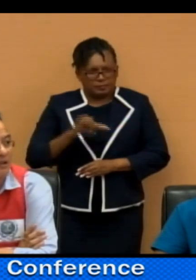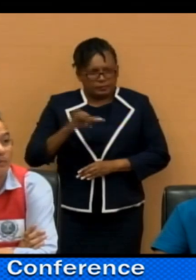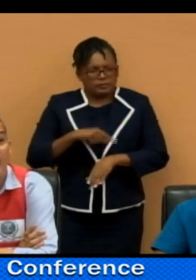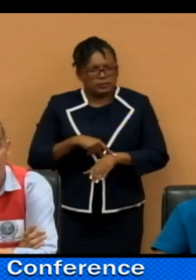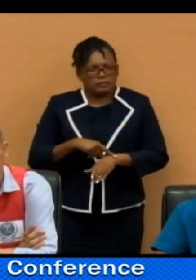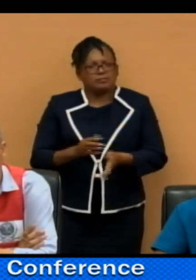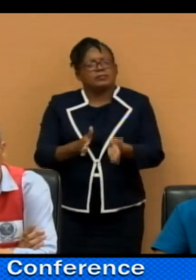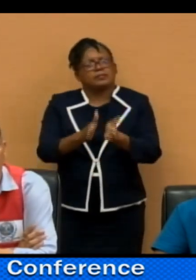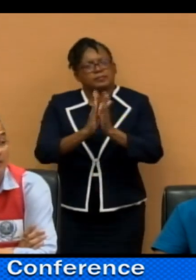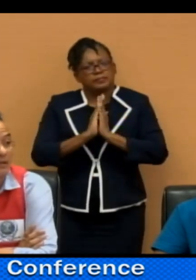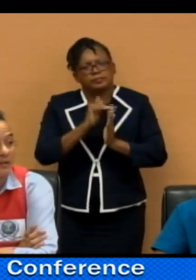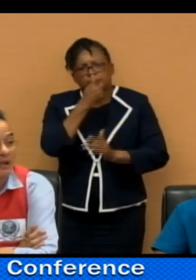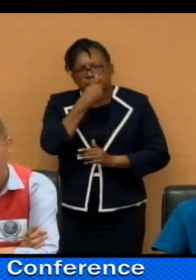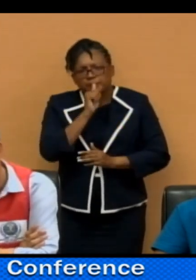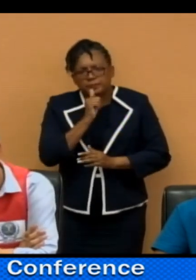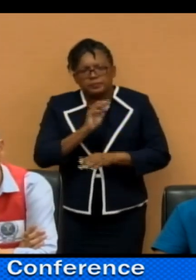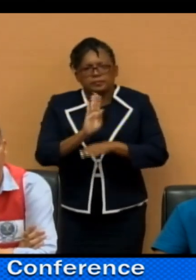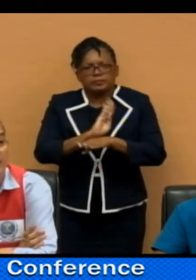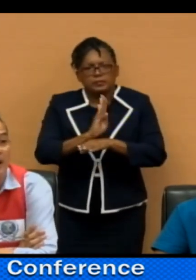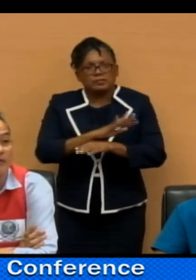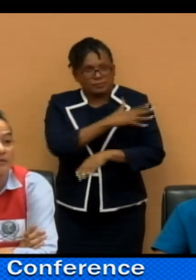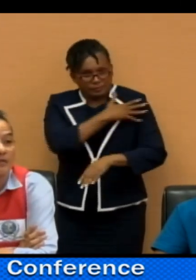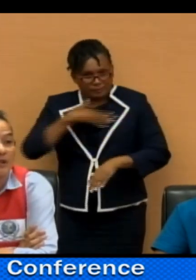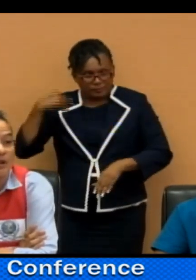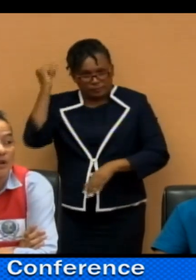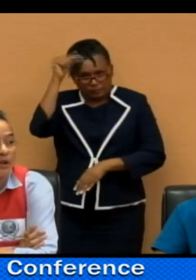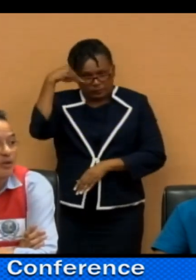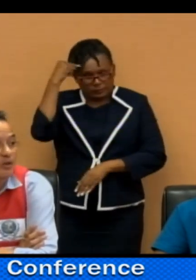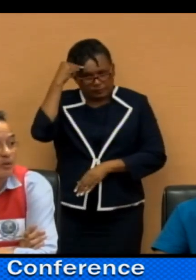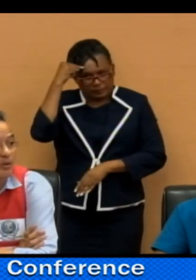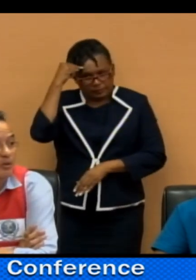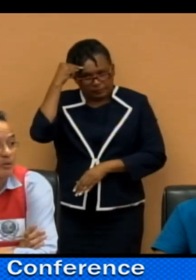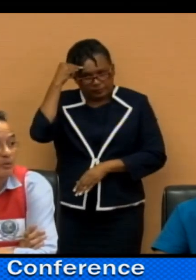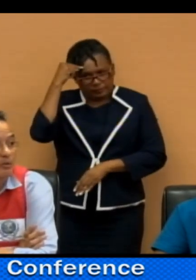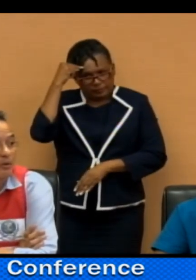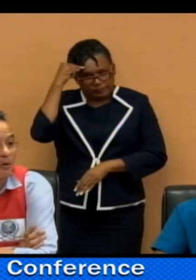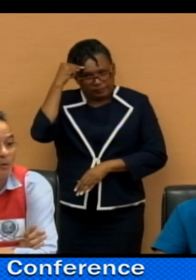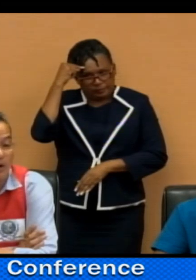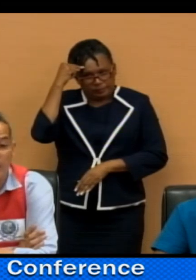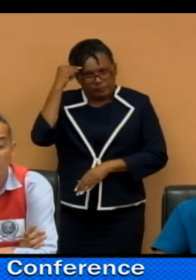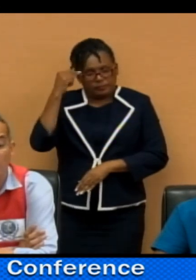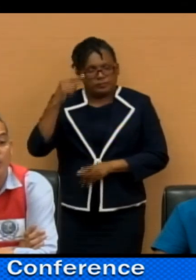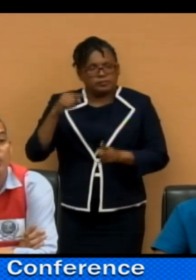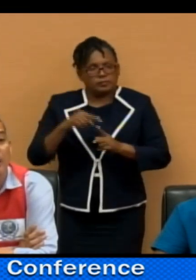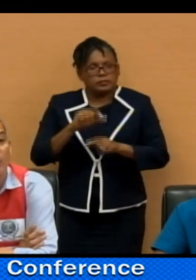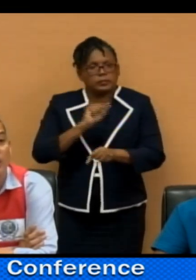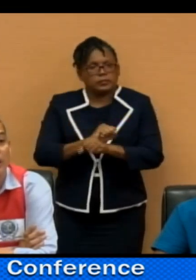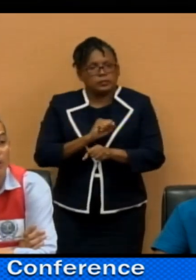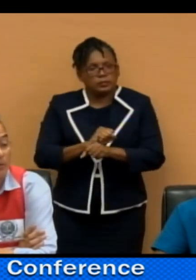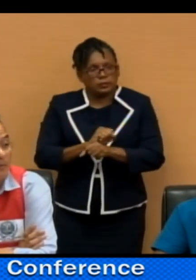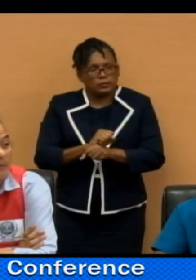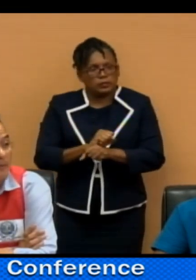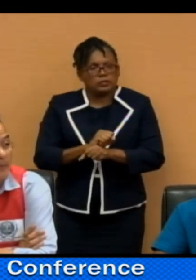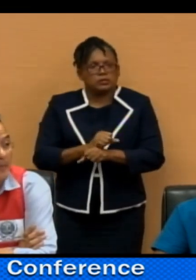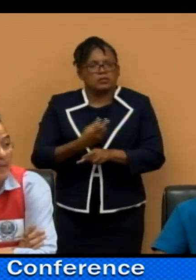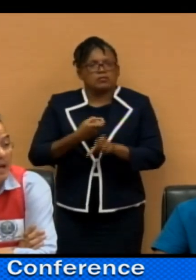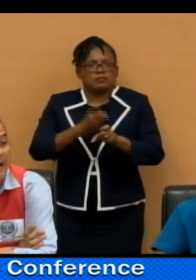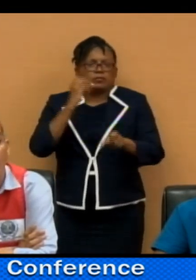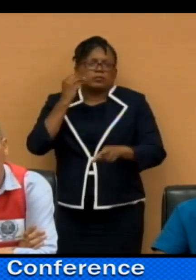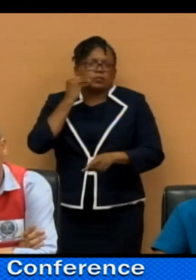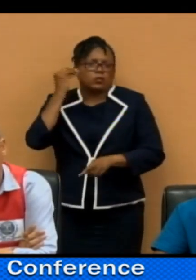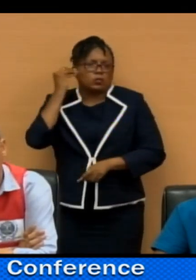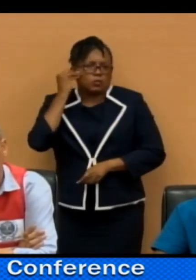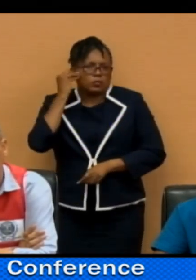asking the private sector and government itself to work to those who can work at home,